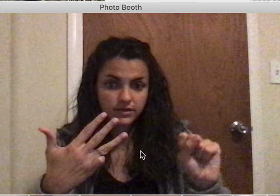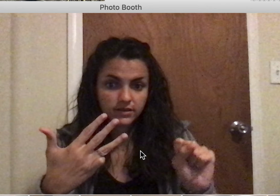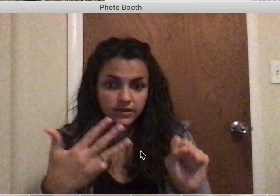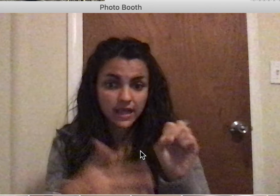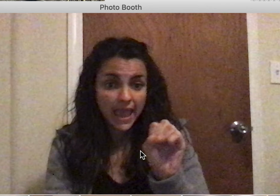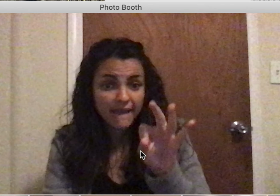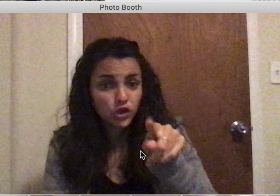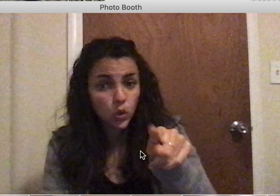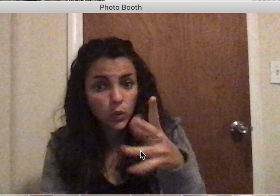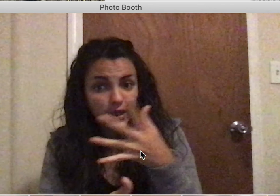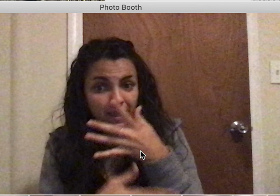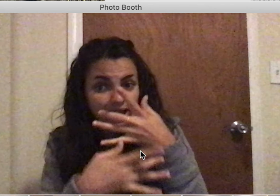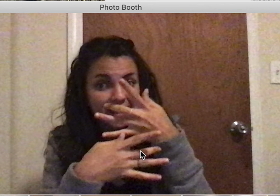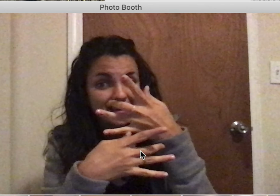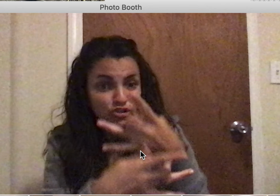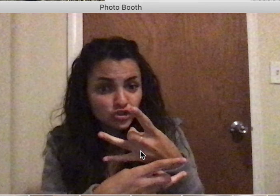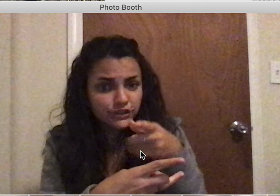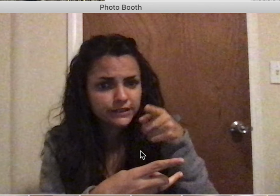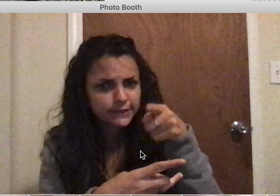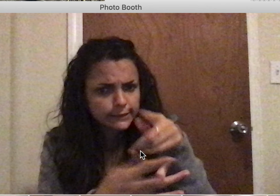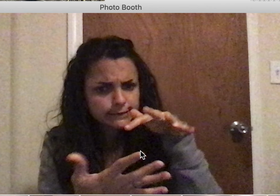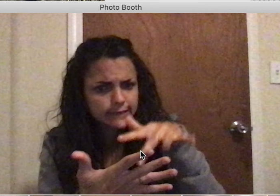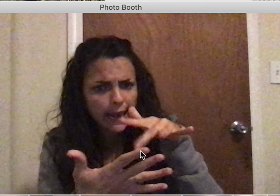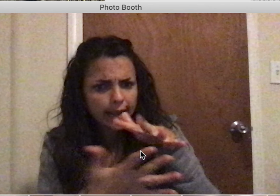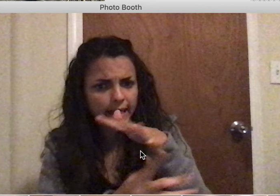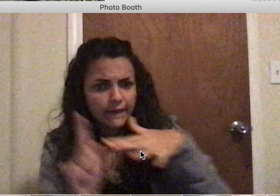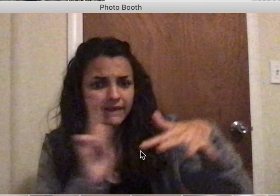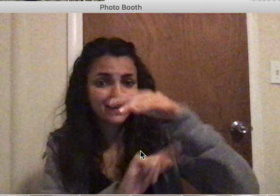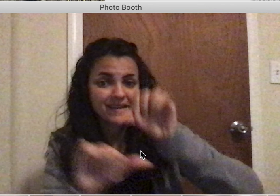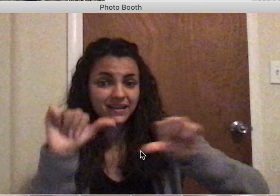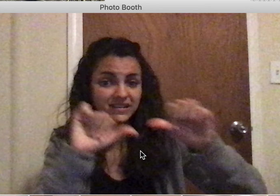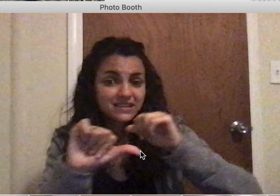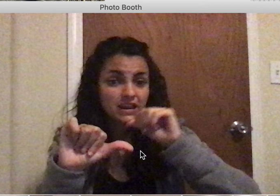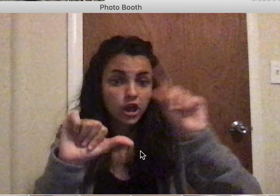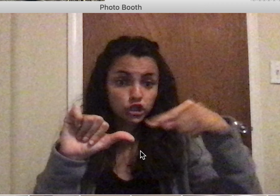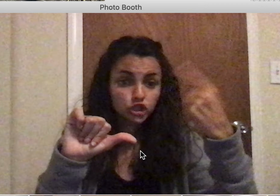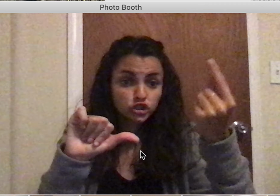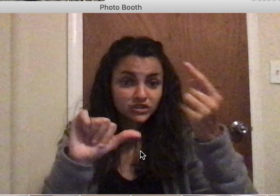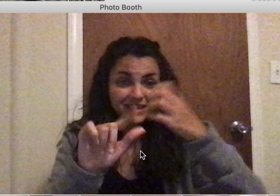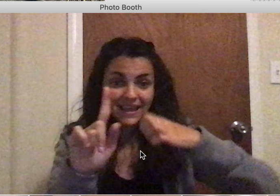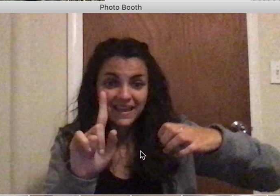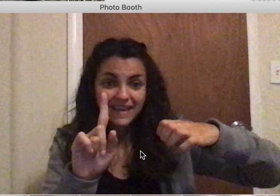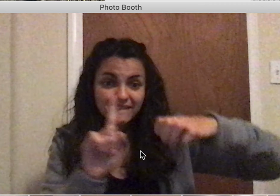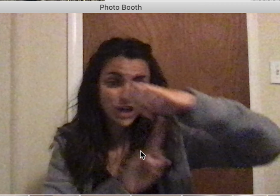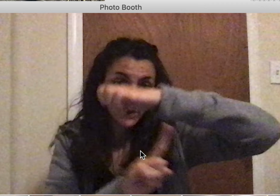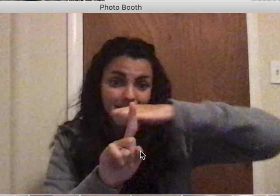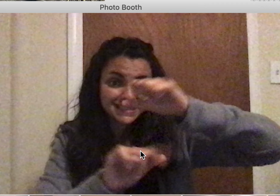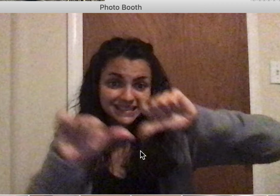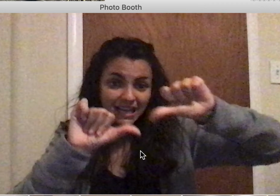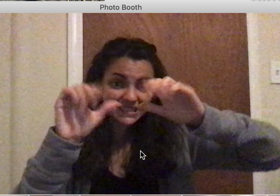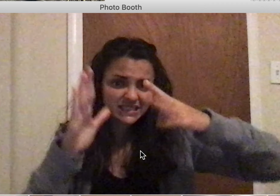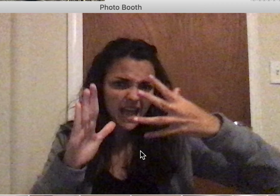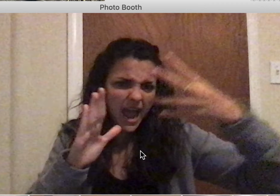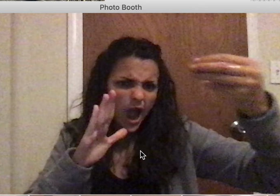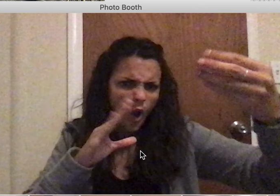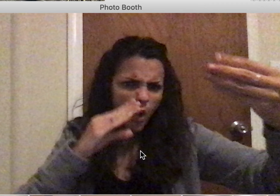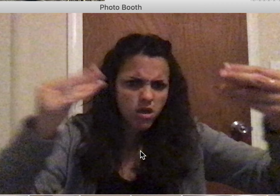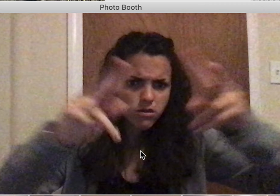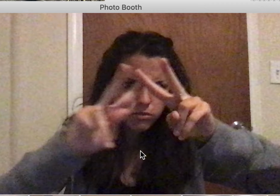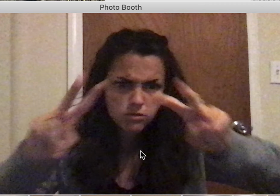environmental science, it's not just the environmental scientist who's out in the field. It also gets into